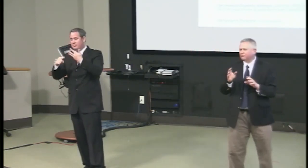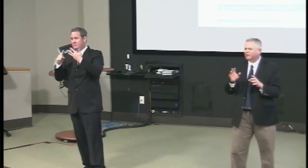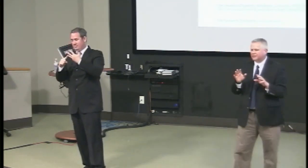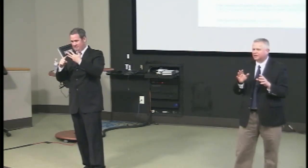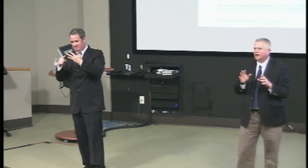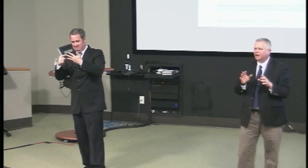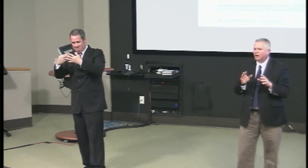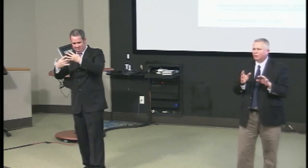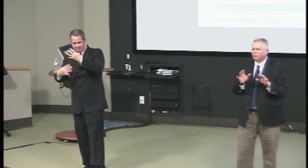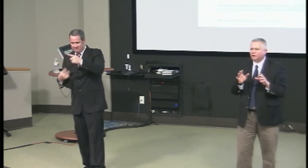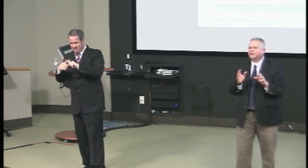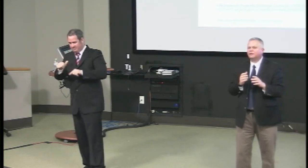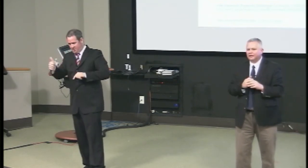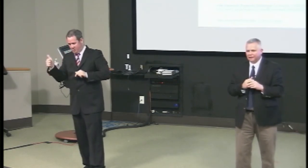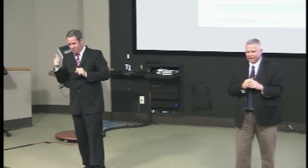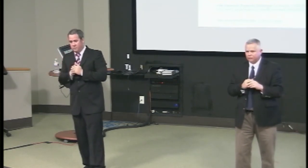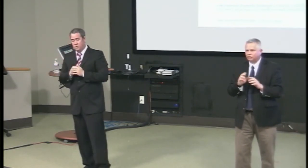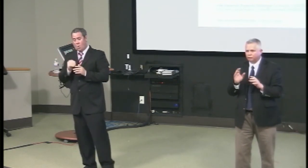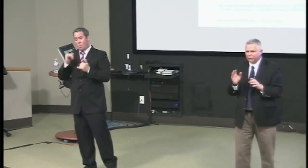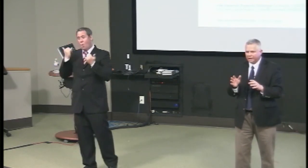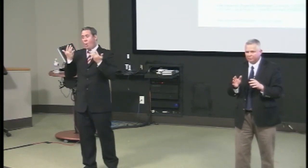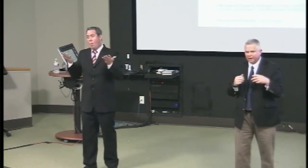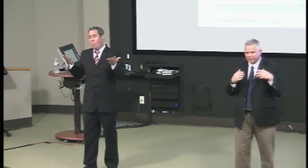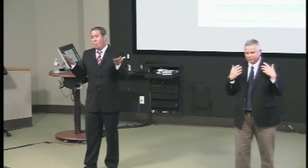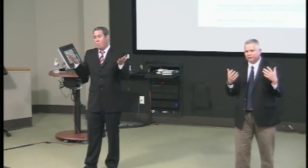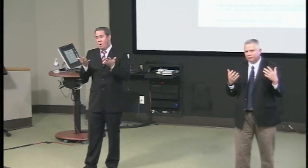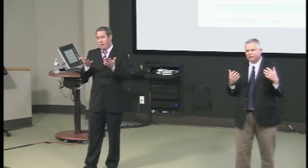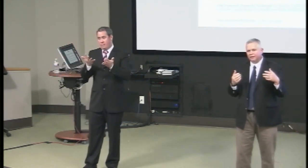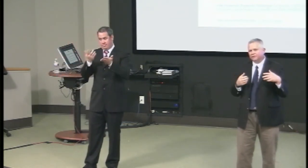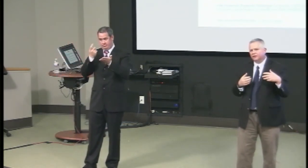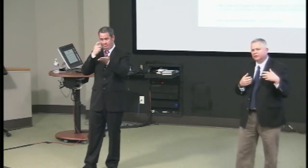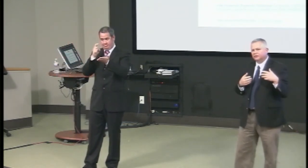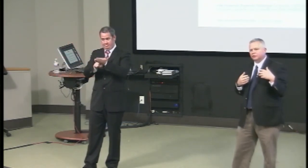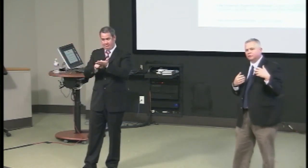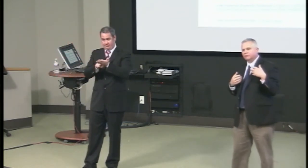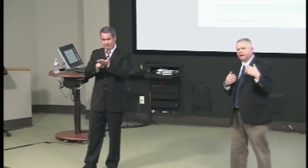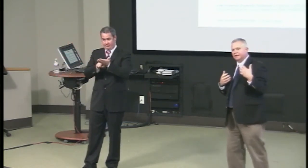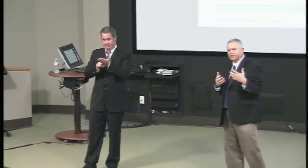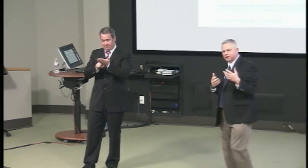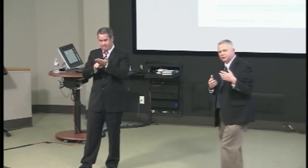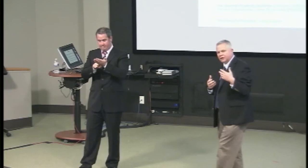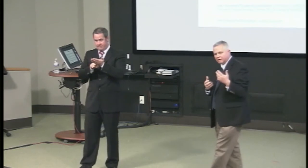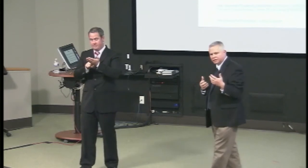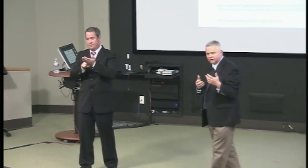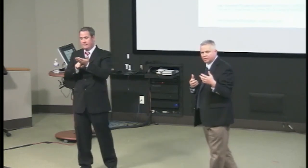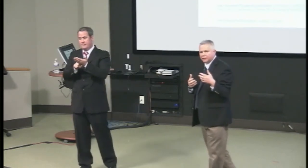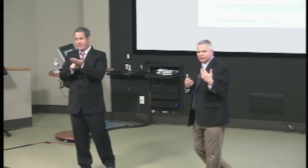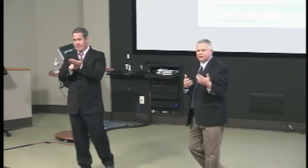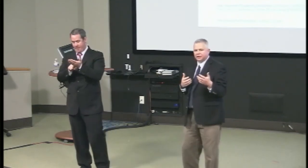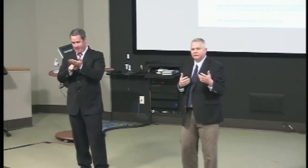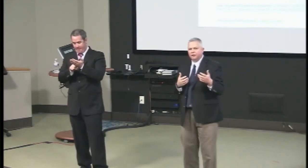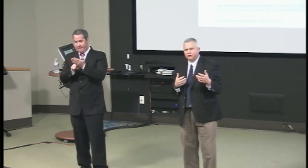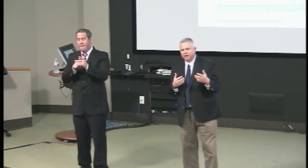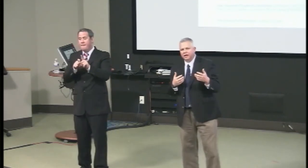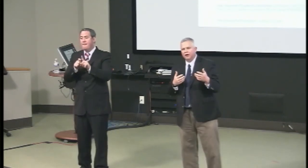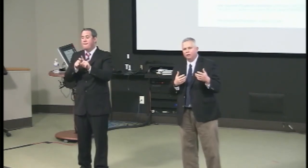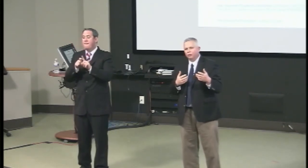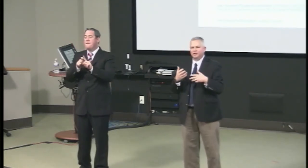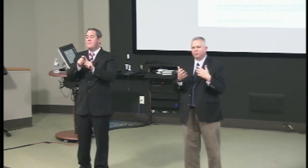gene that has been less clearly linked to reading, but has certainly been linked to attention, cognition,